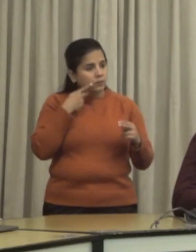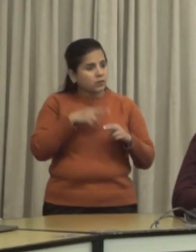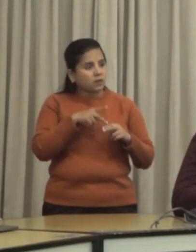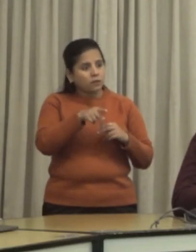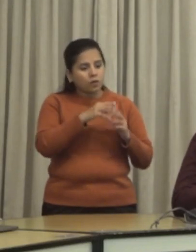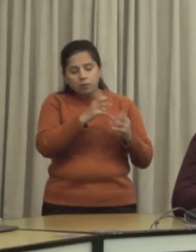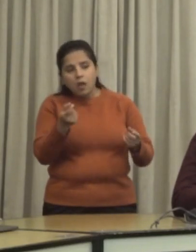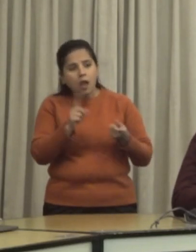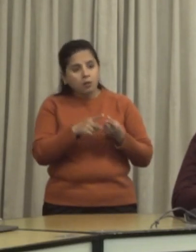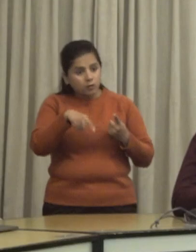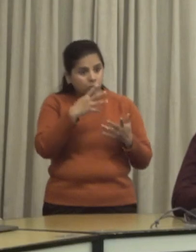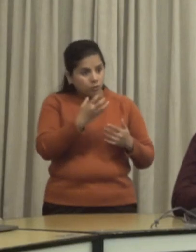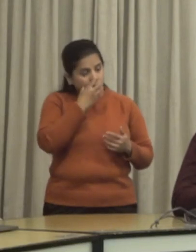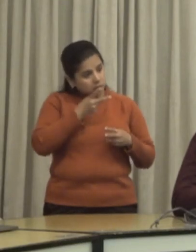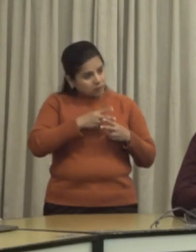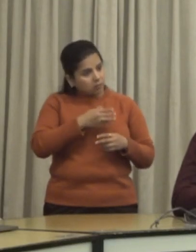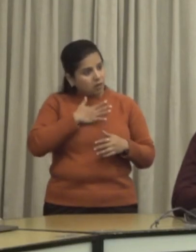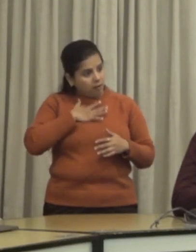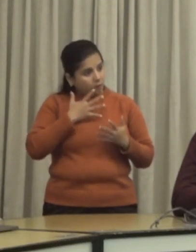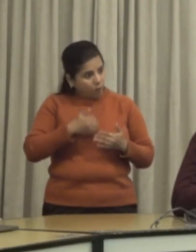moment? Anybody?